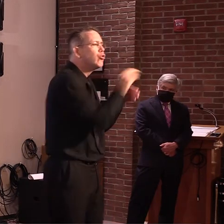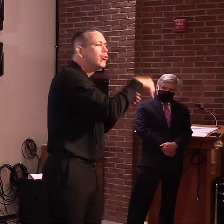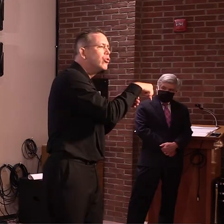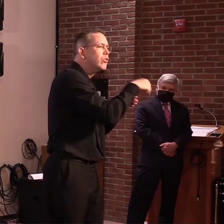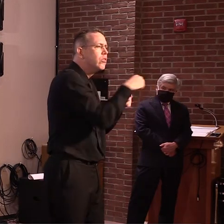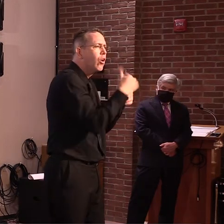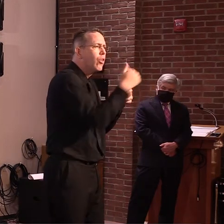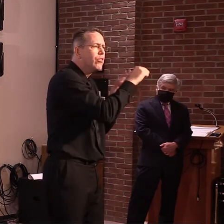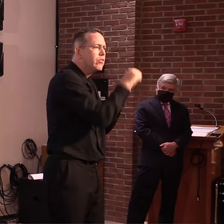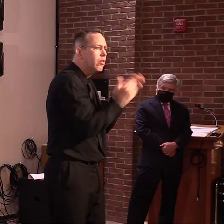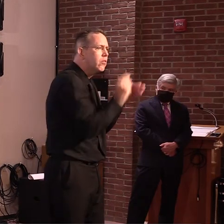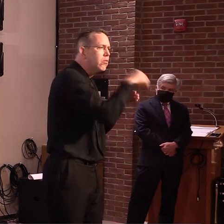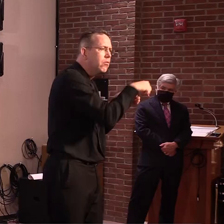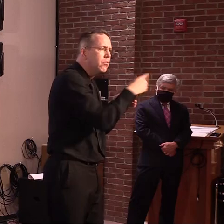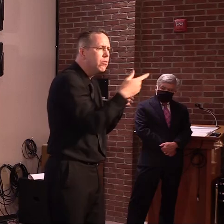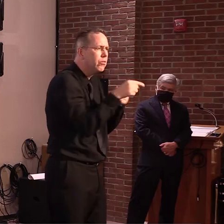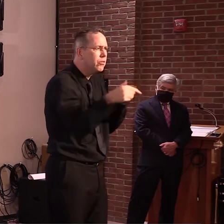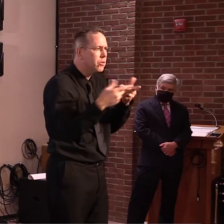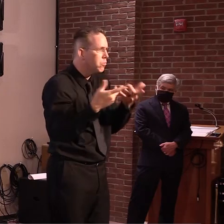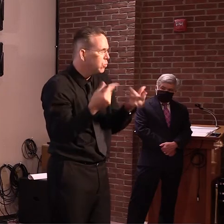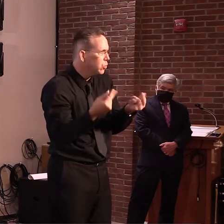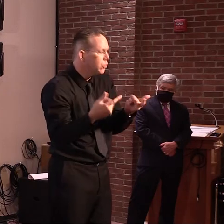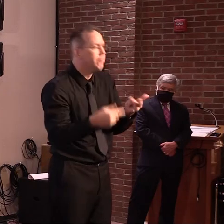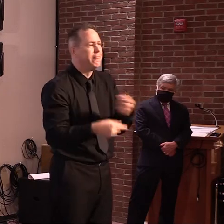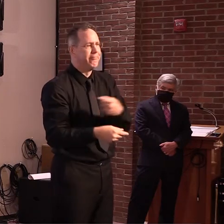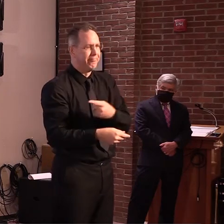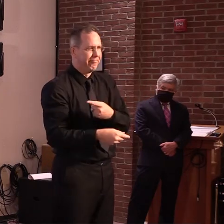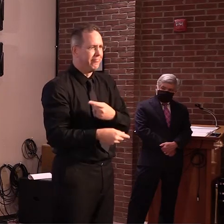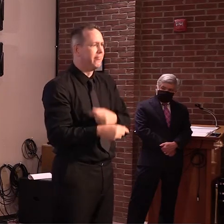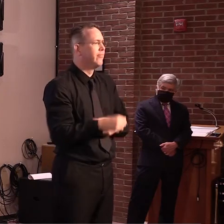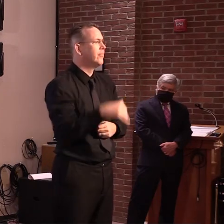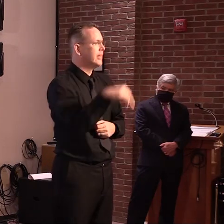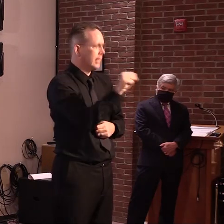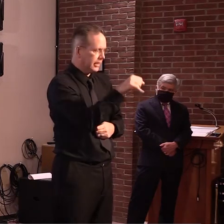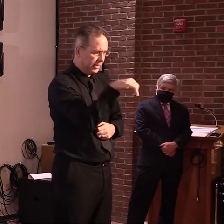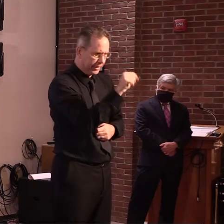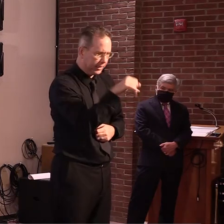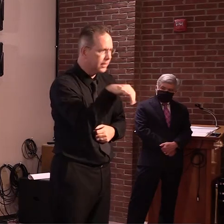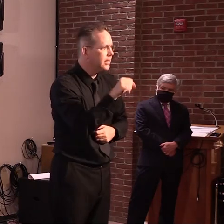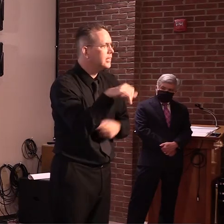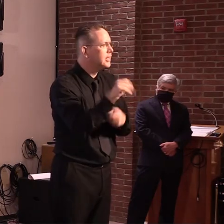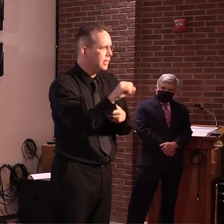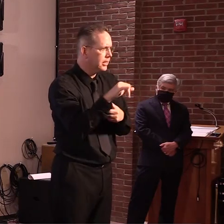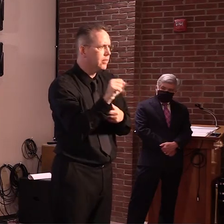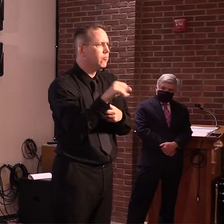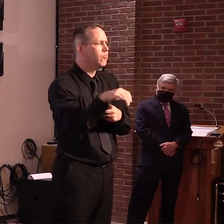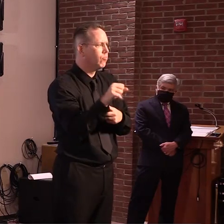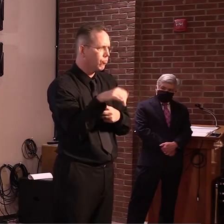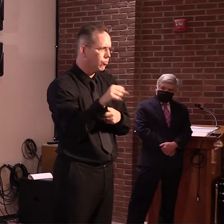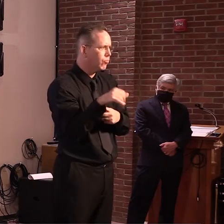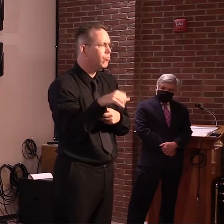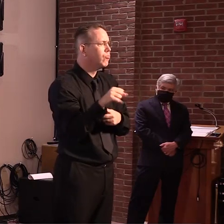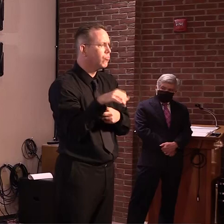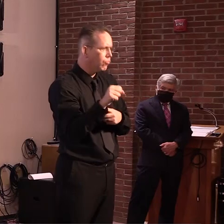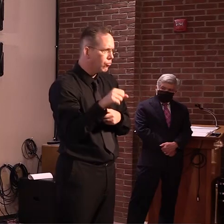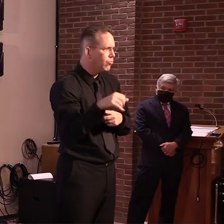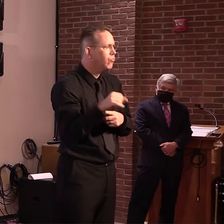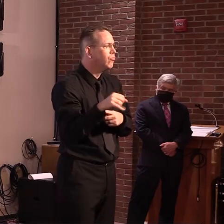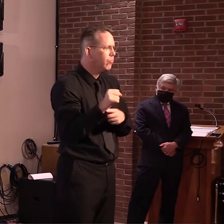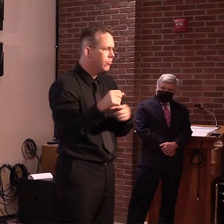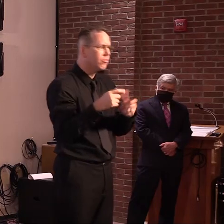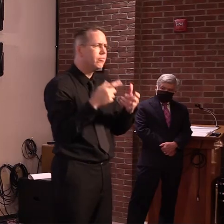The answer is yes, Mike, and I appreciate the question and the opportunity to clarify. You know, the free course is going to be available to all